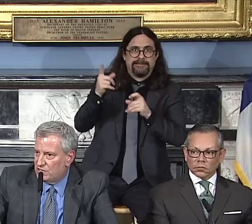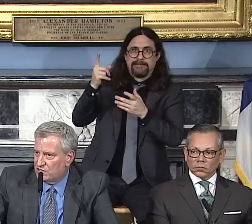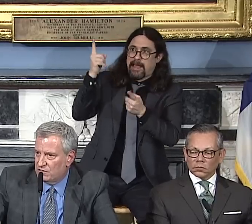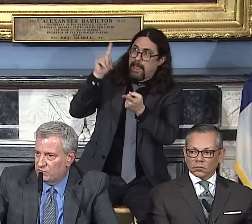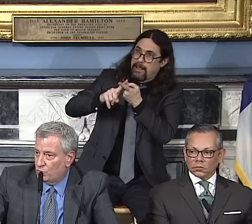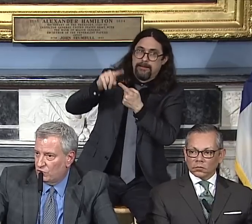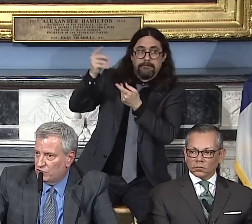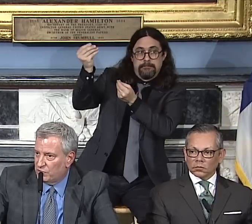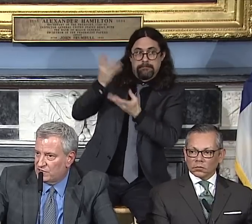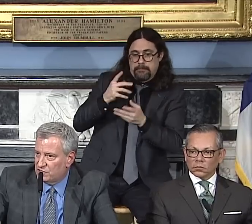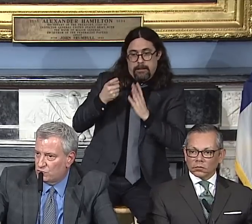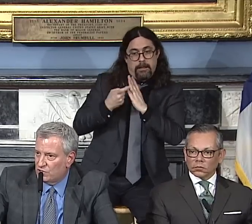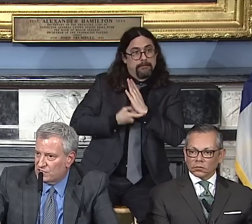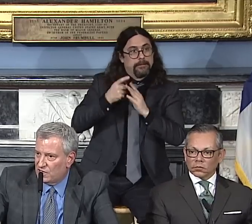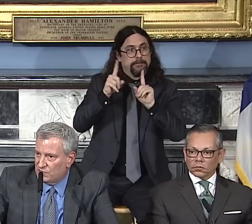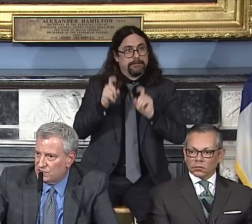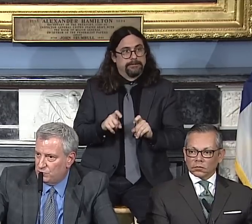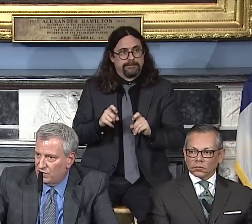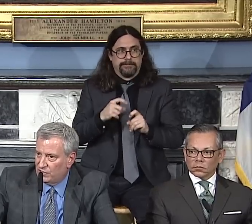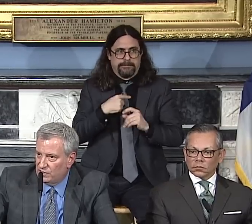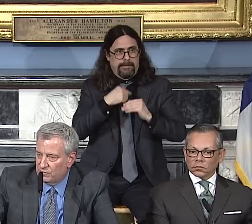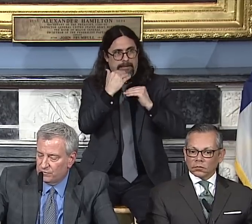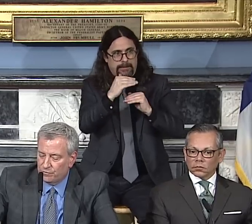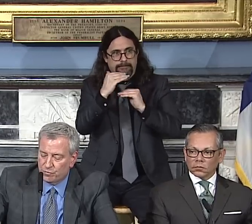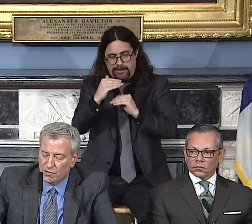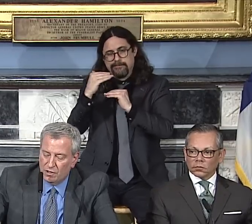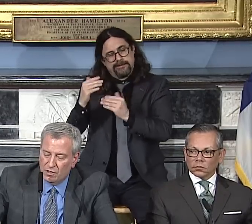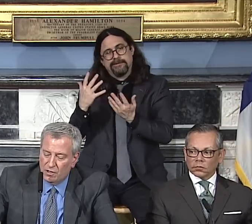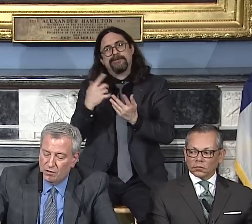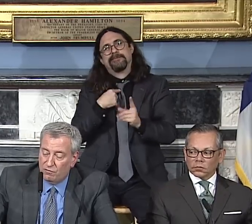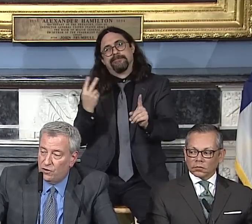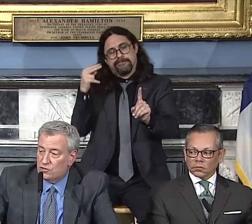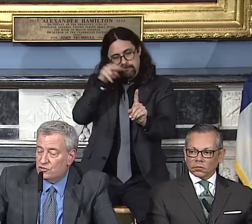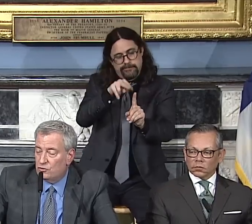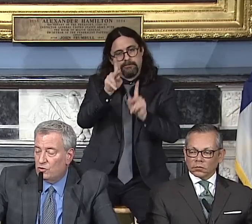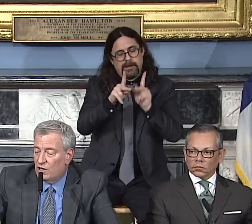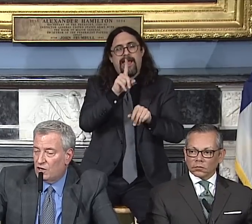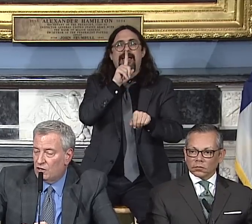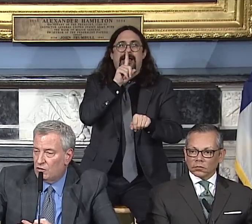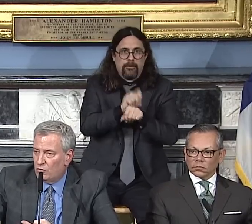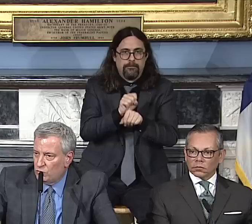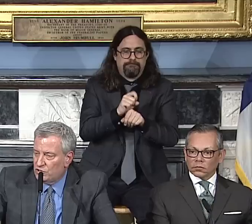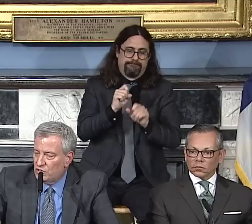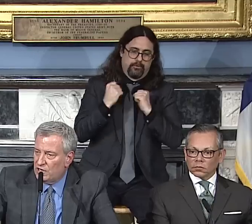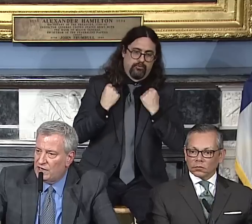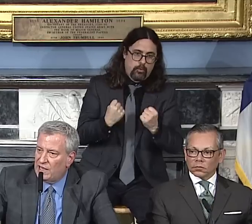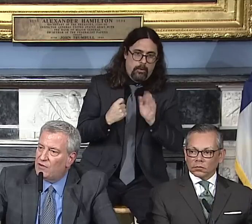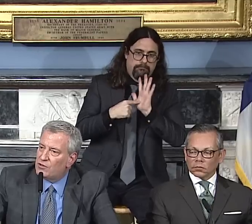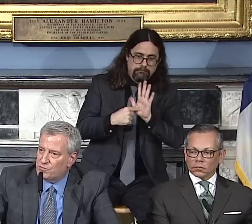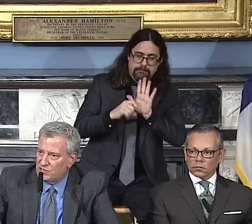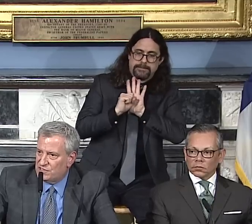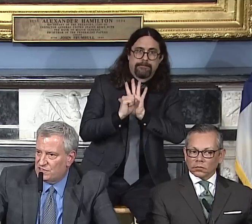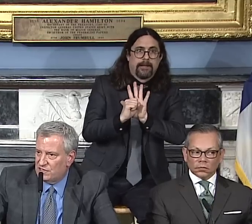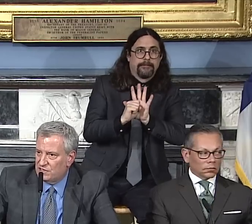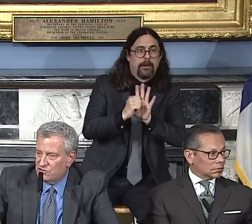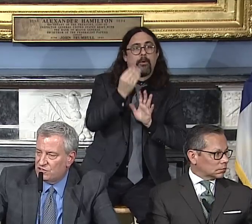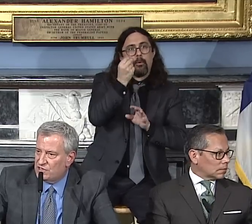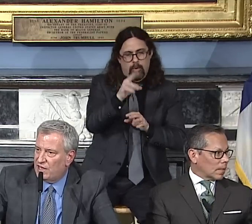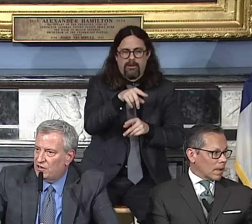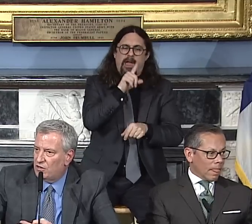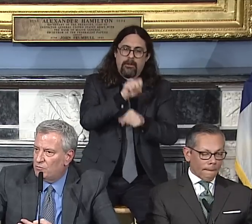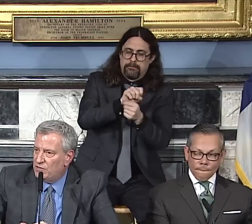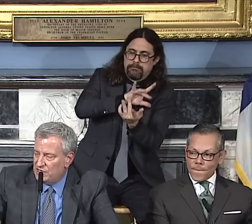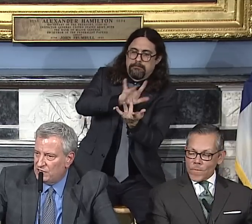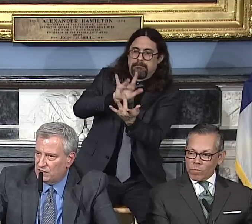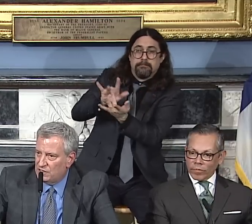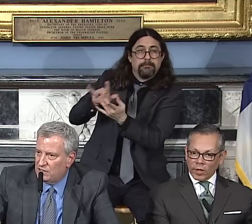travel areas of the world to places where it's obviously prevalent, folks who are older and have those pre-existing conditions